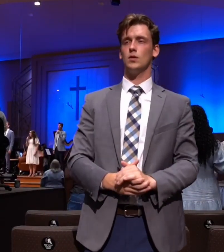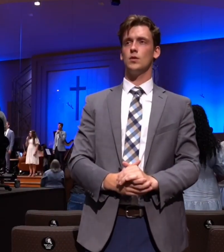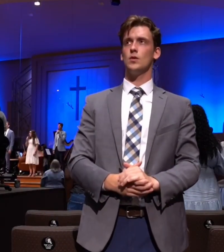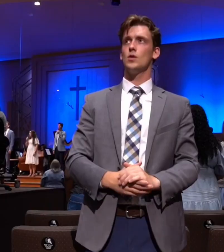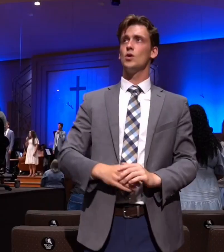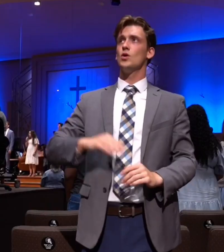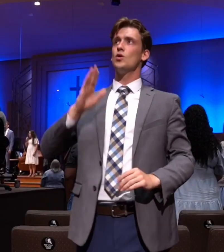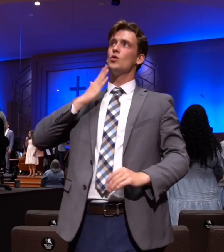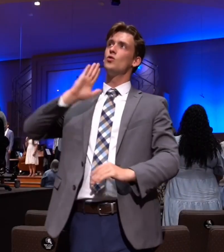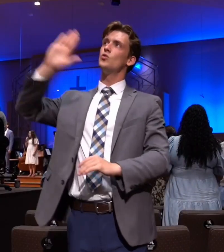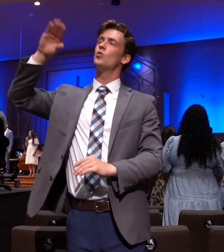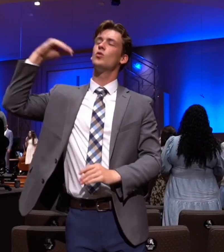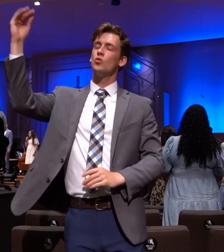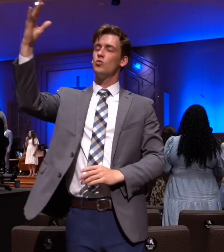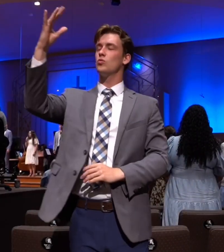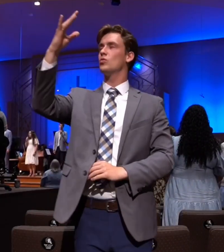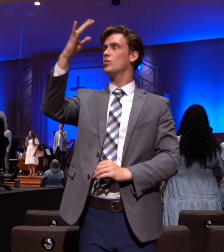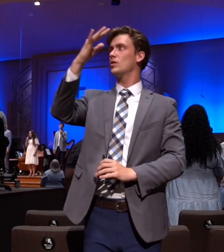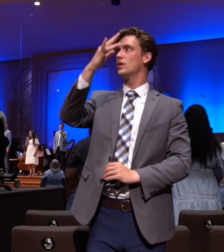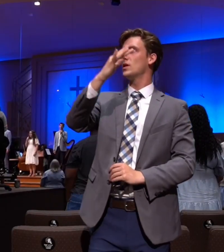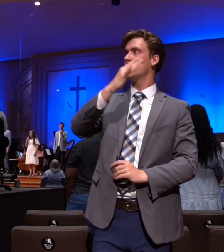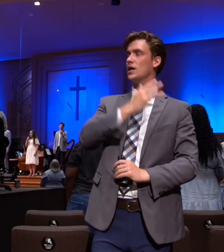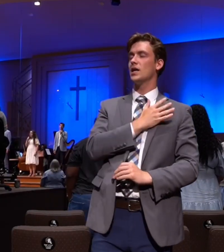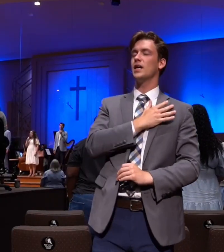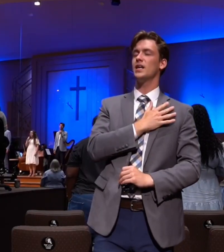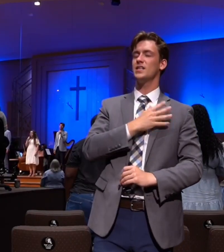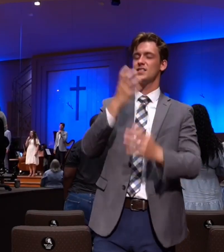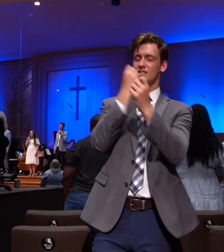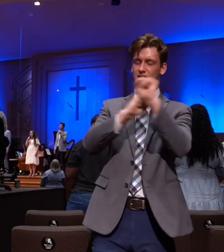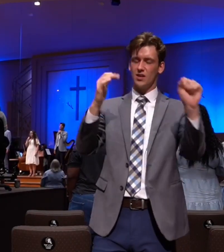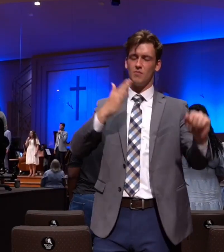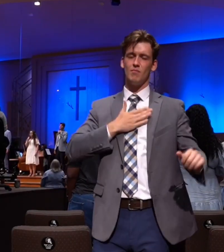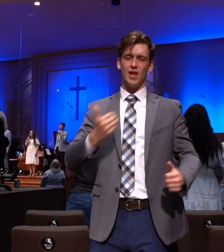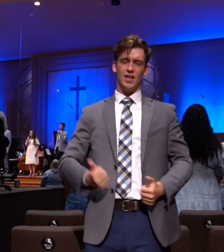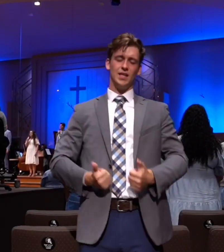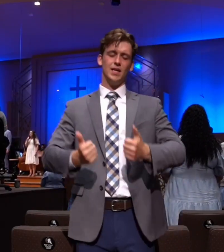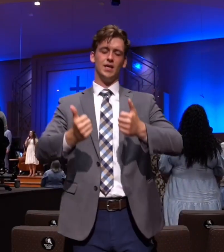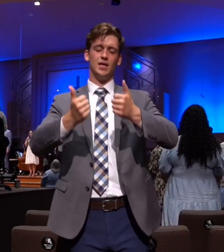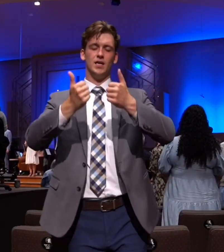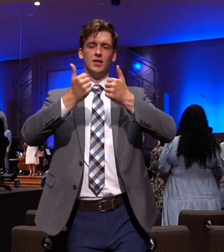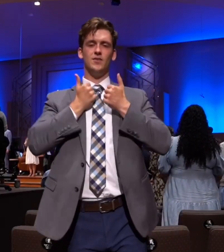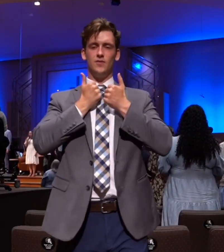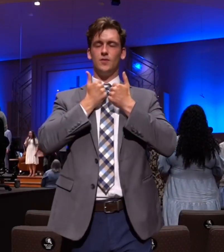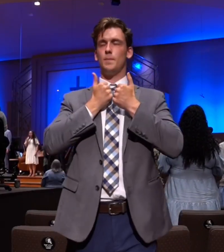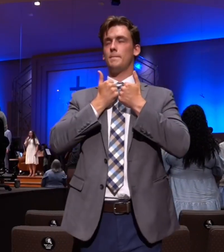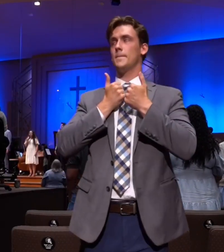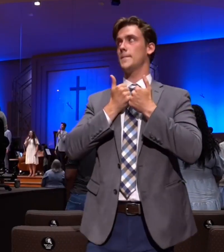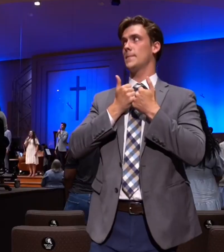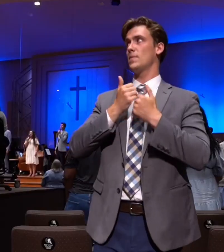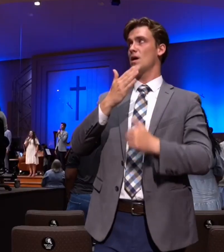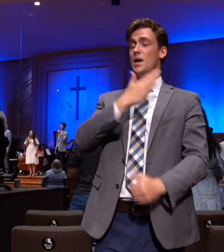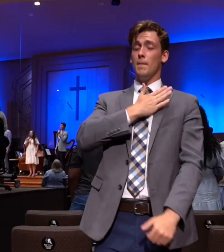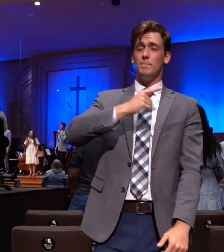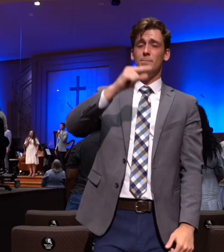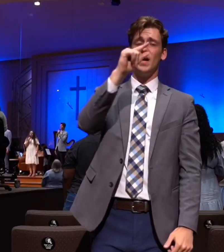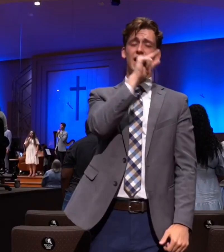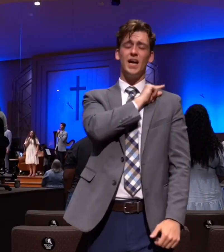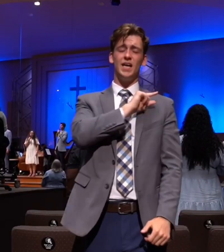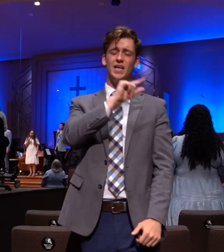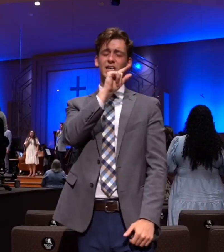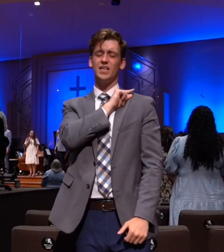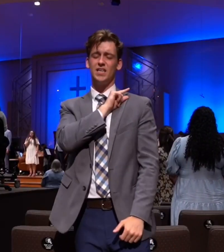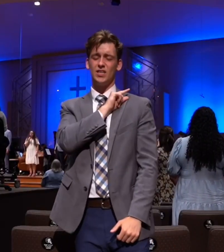Savior of my ruined life, my guilt